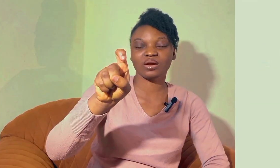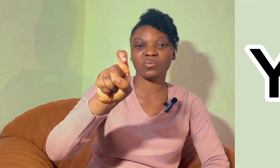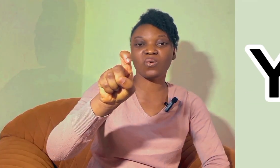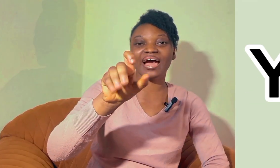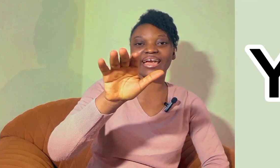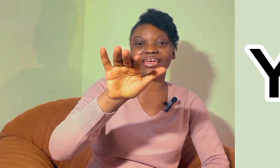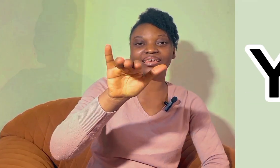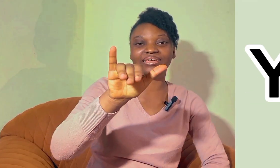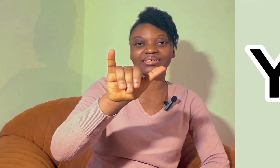Y,